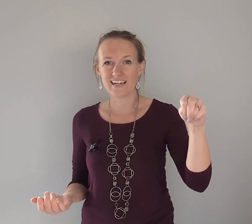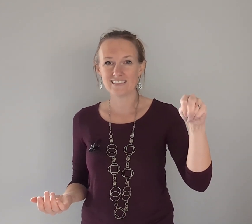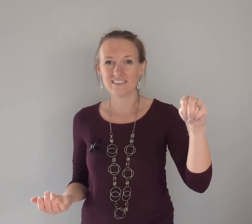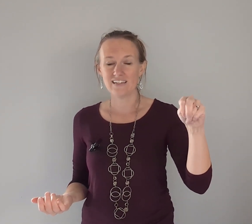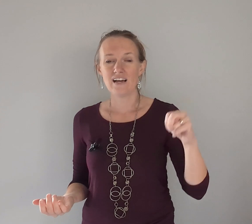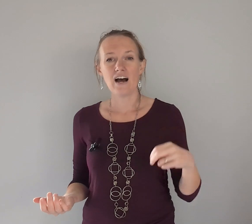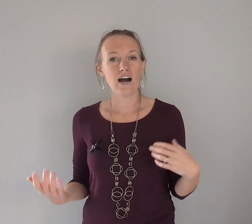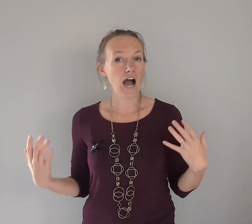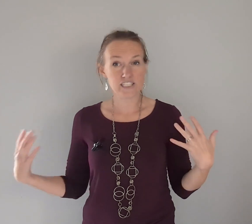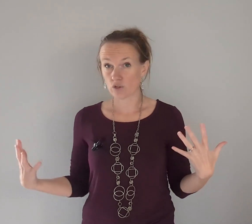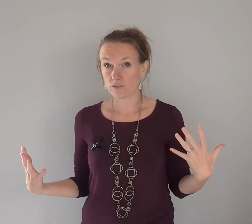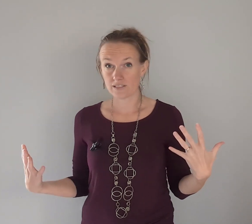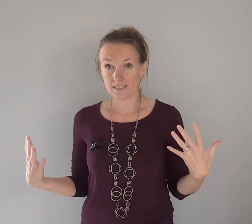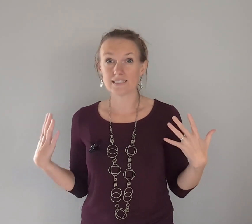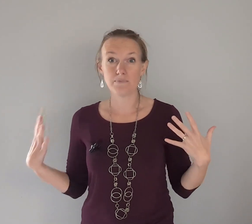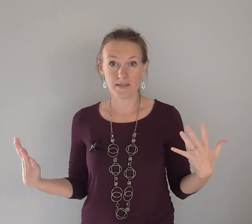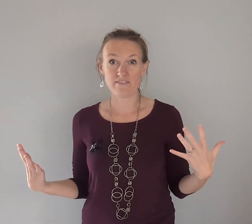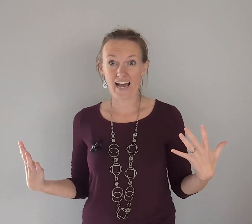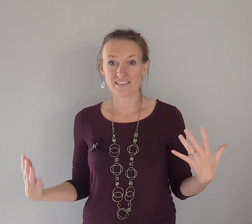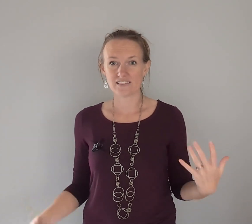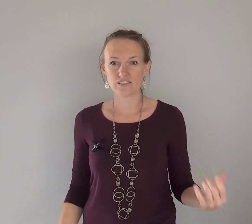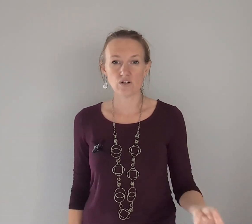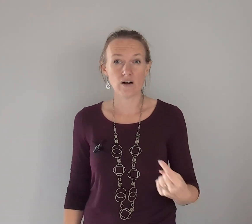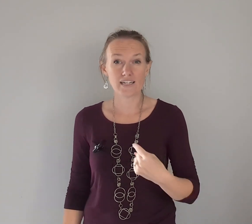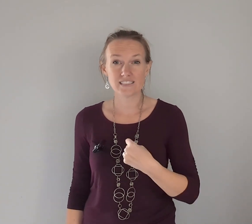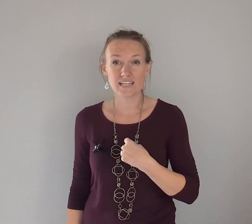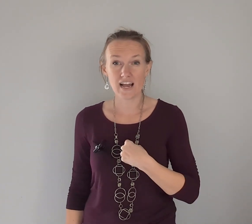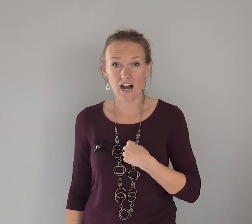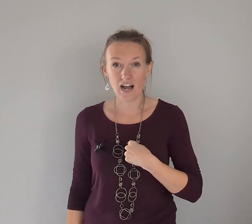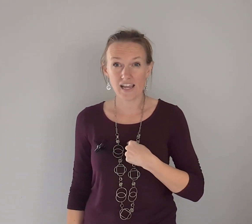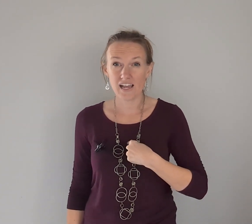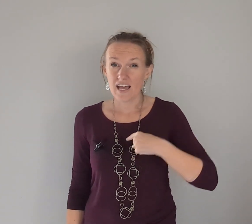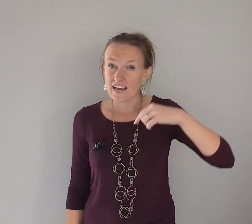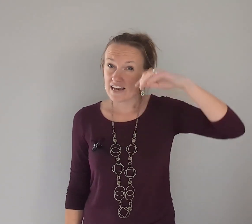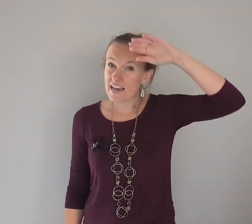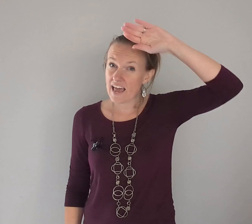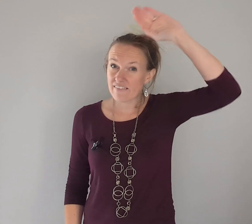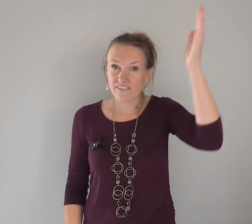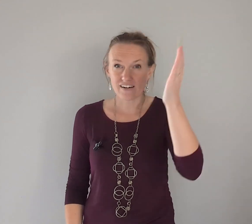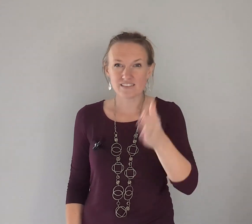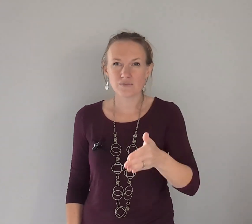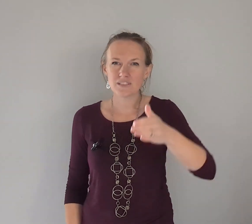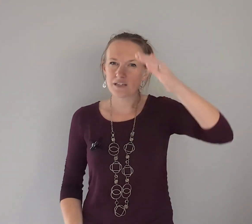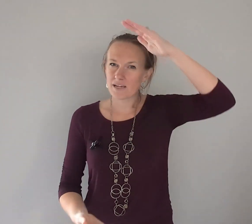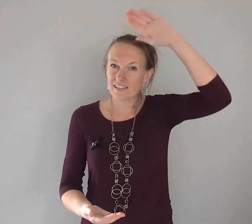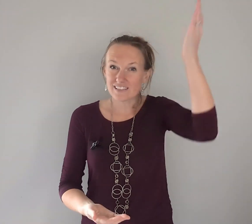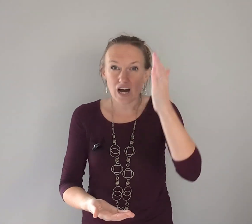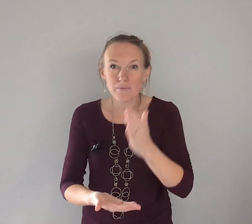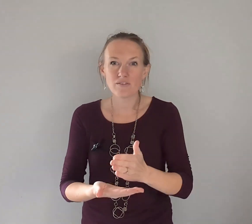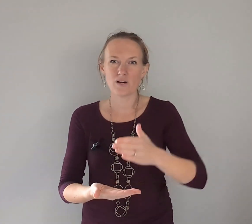that. I don't, because this is a bit fast. So I just say I, never. It's almost like you're making the top of